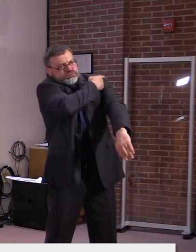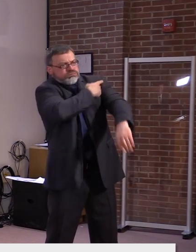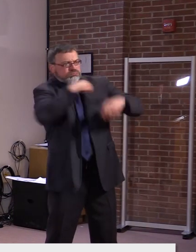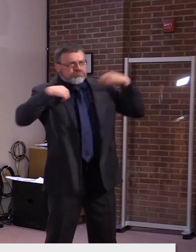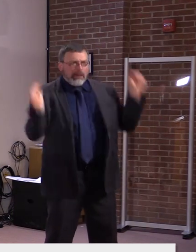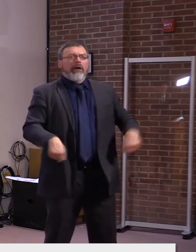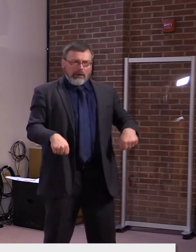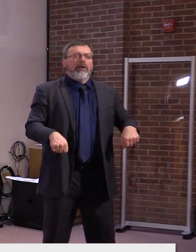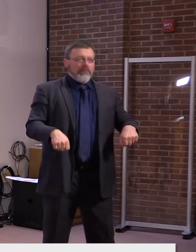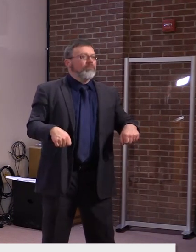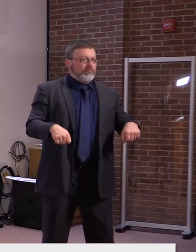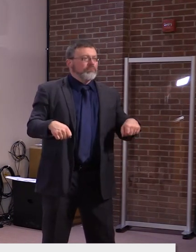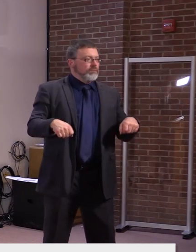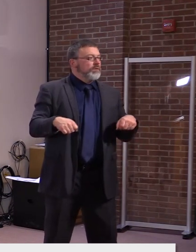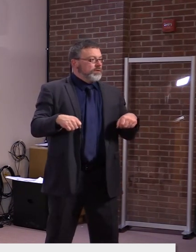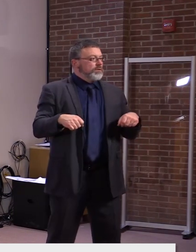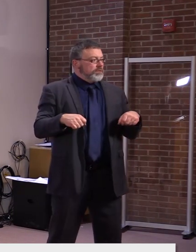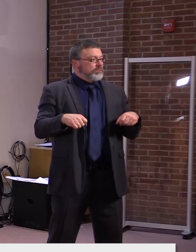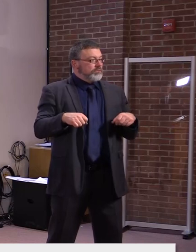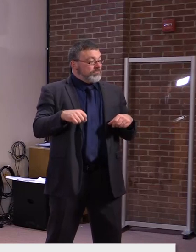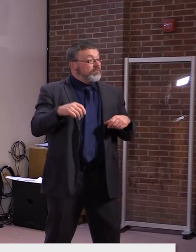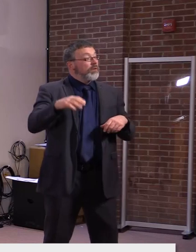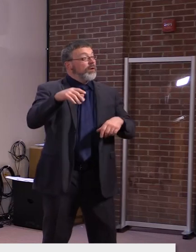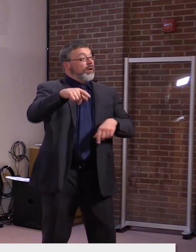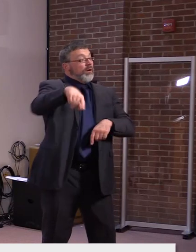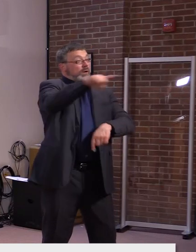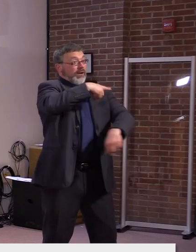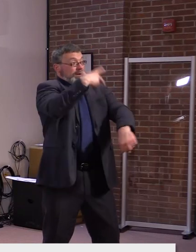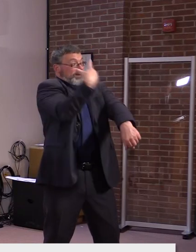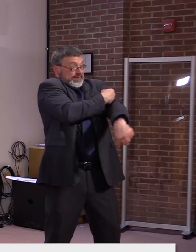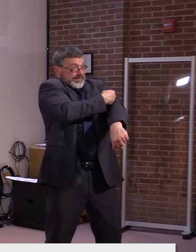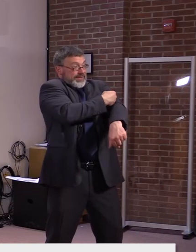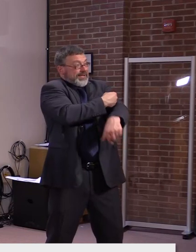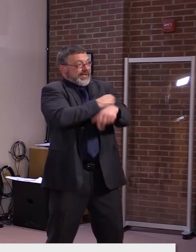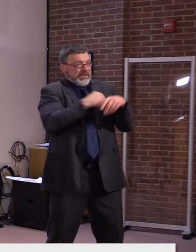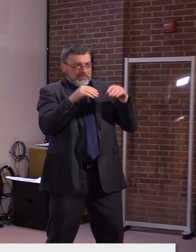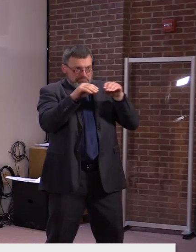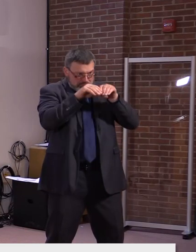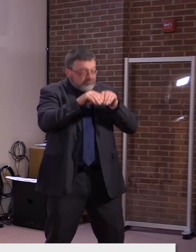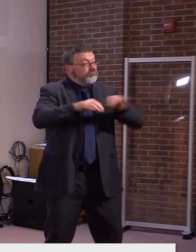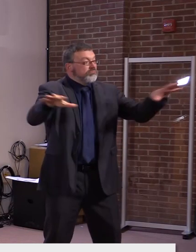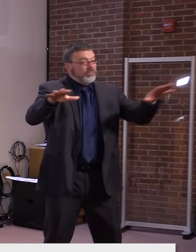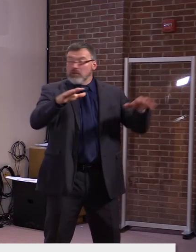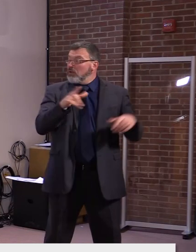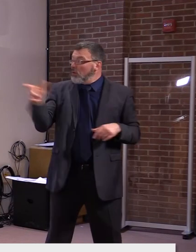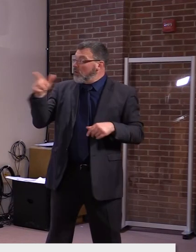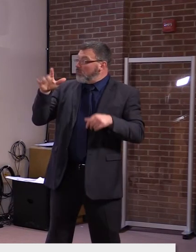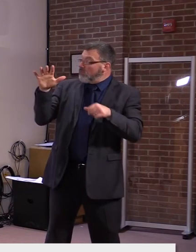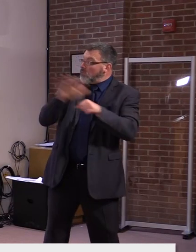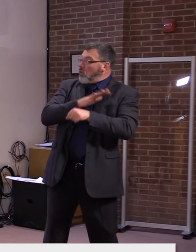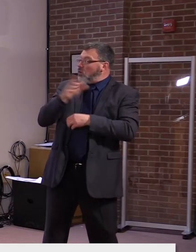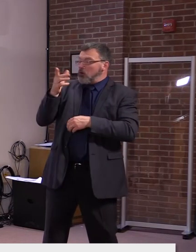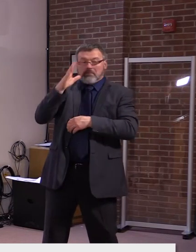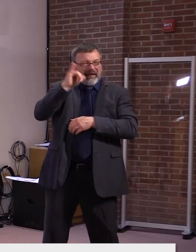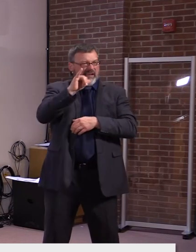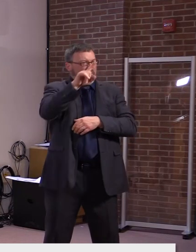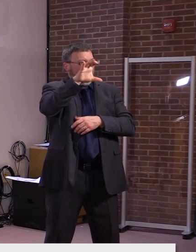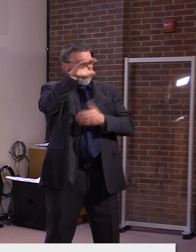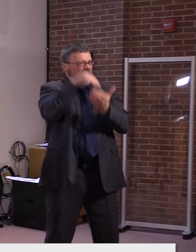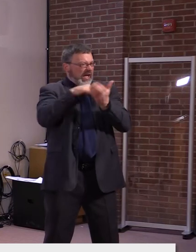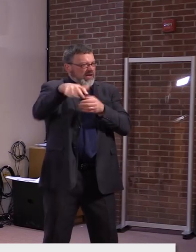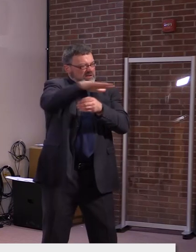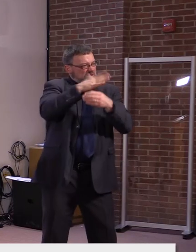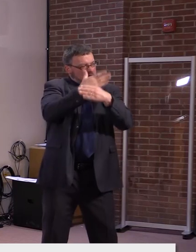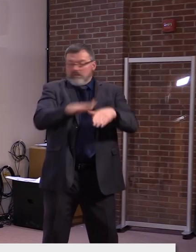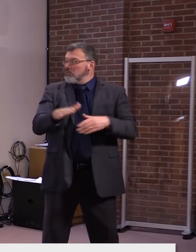scorecard, you'll see that on doses administered, the percent of our population fully vaccinated, and those over 65, Vermont continues to be number one in